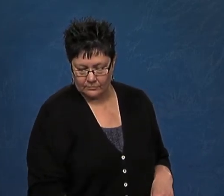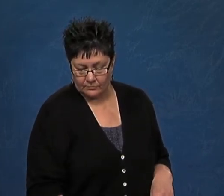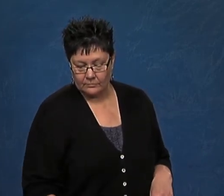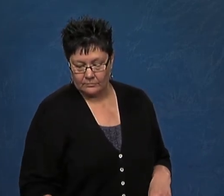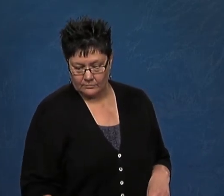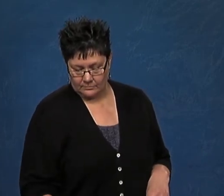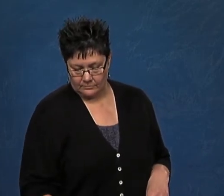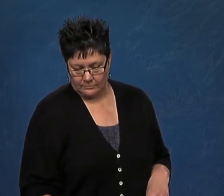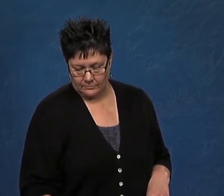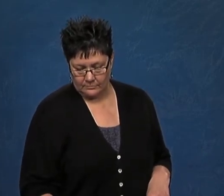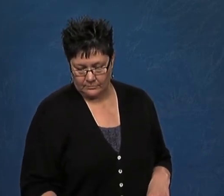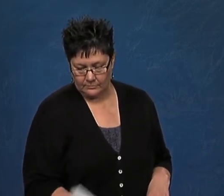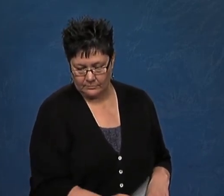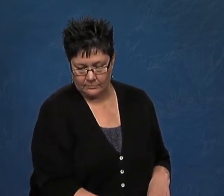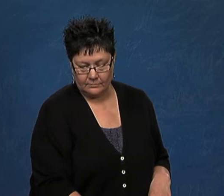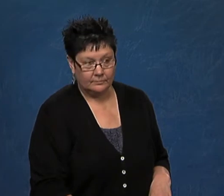use video conferencing technology.